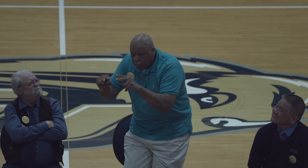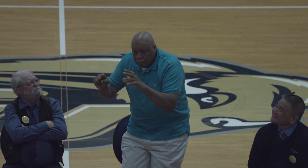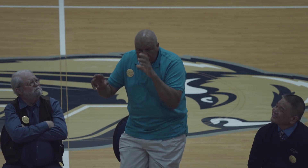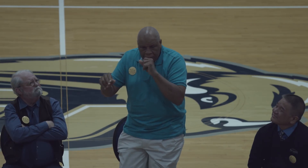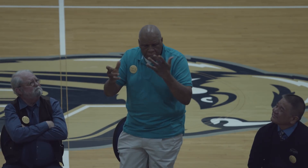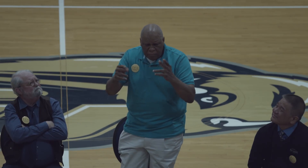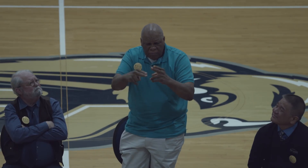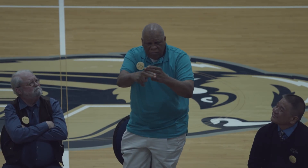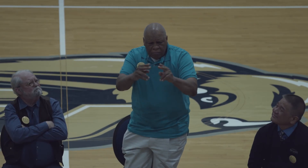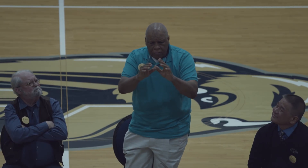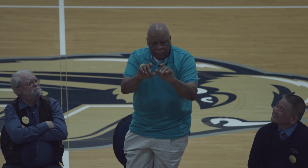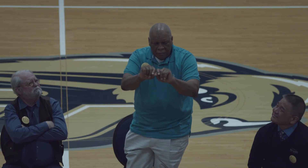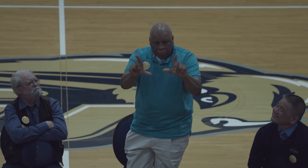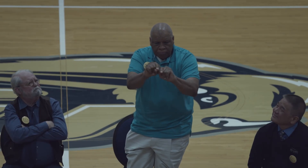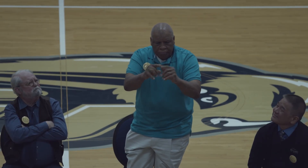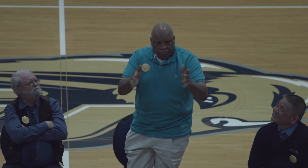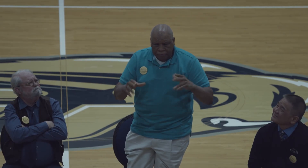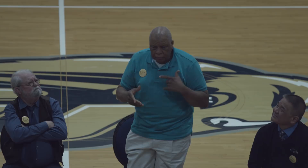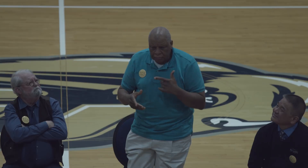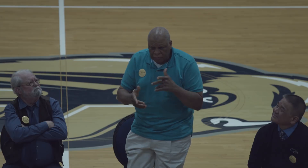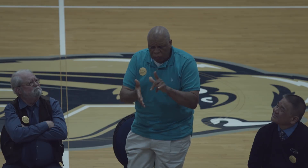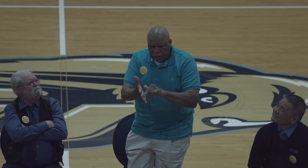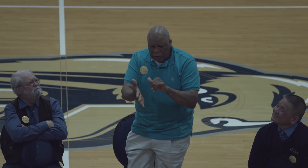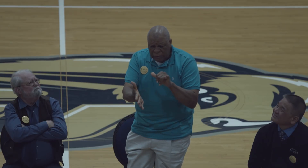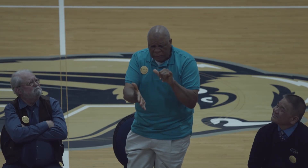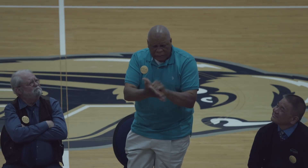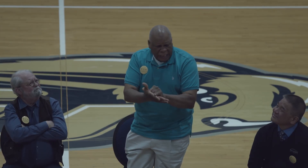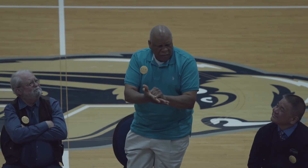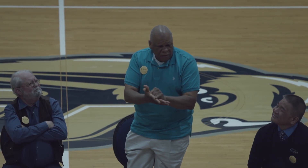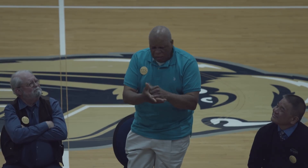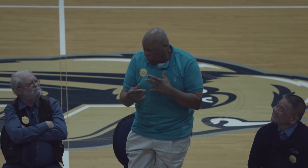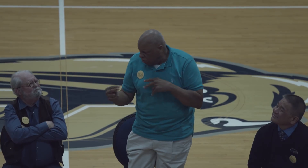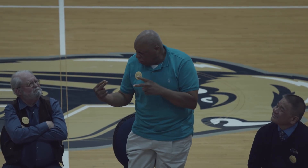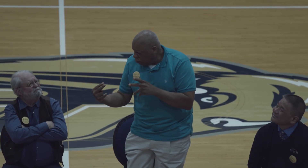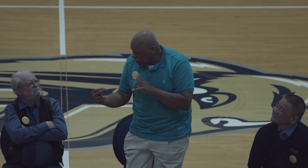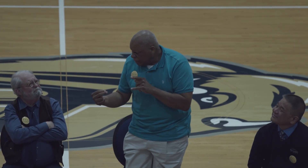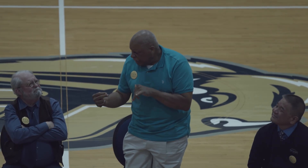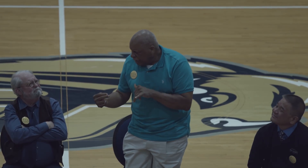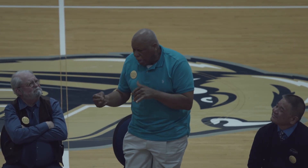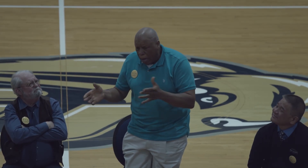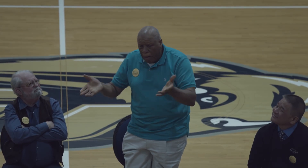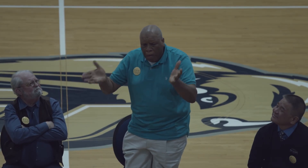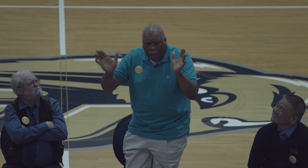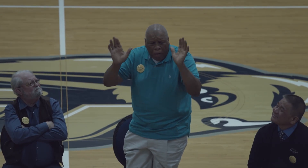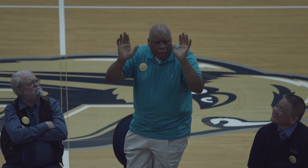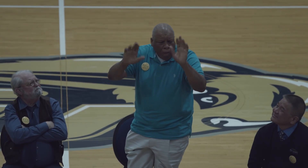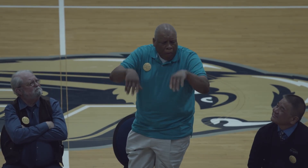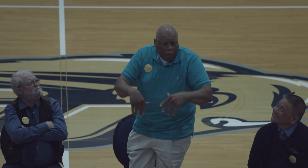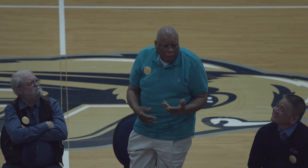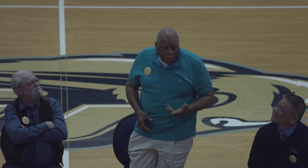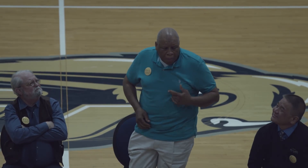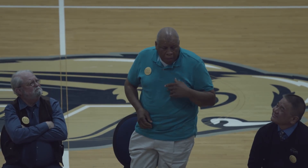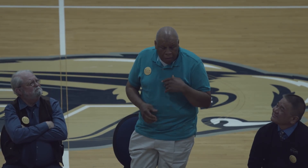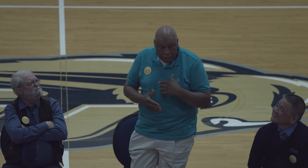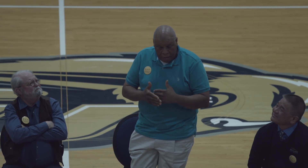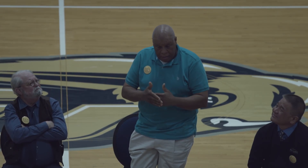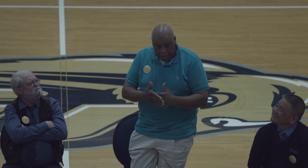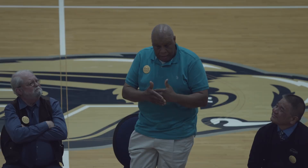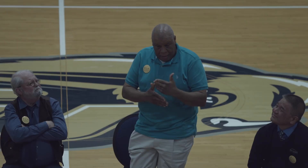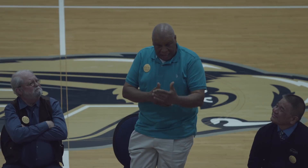and my wife catches the attention of the image on the screen, and we weren't sure what it was,